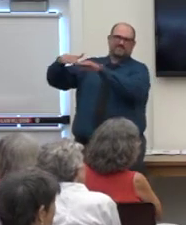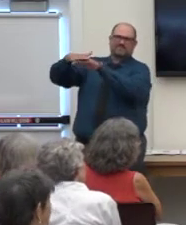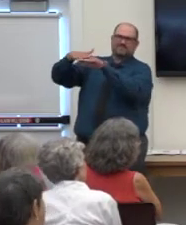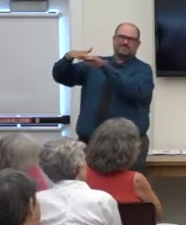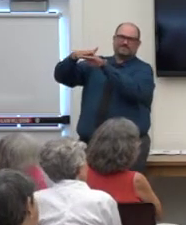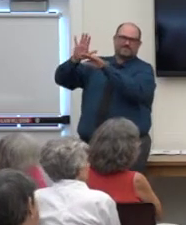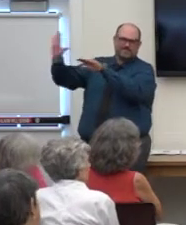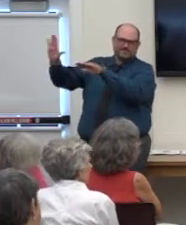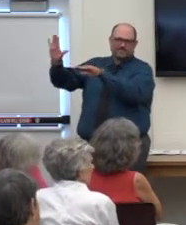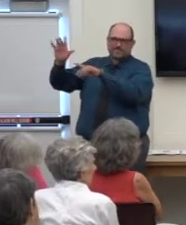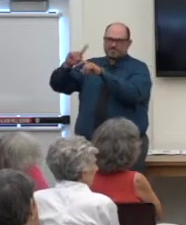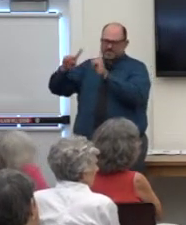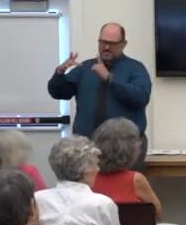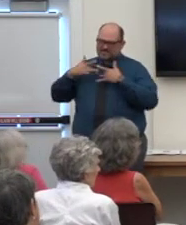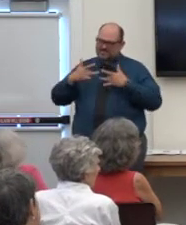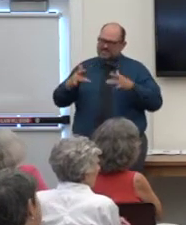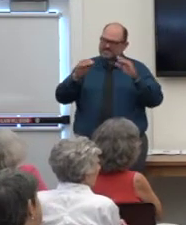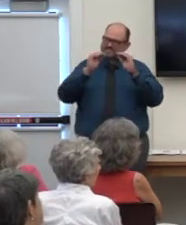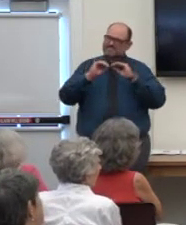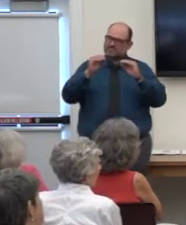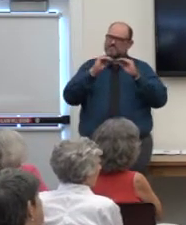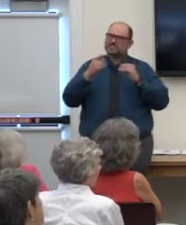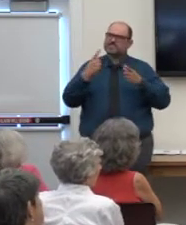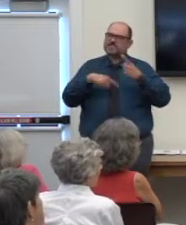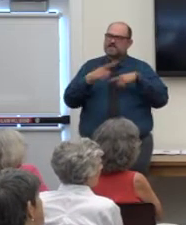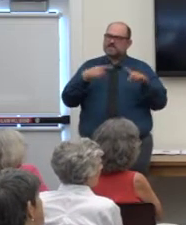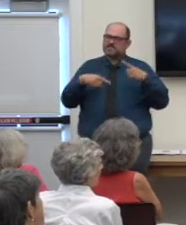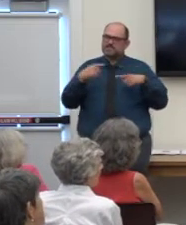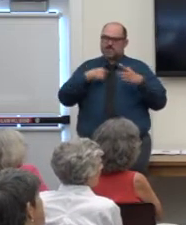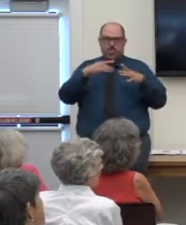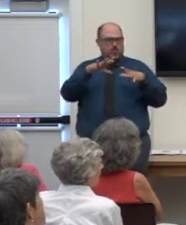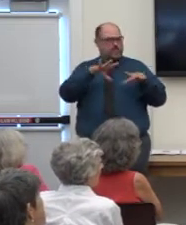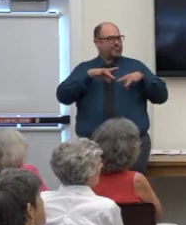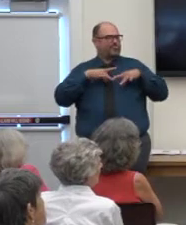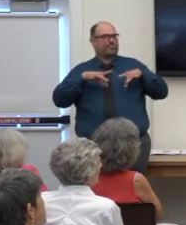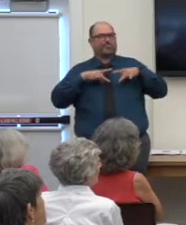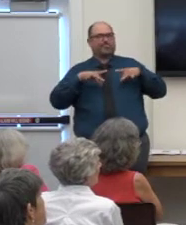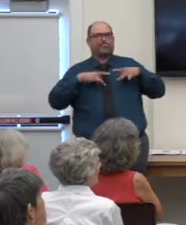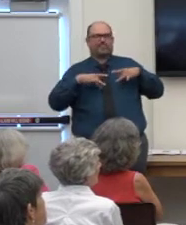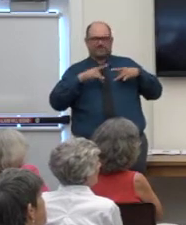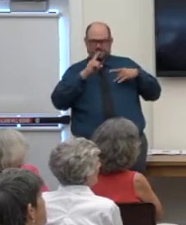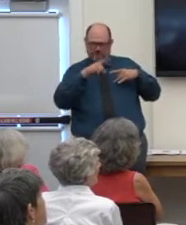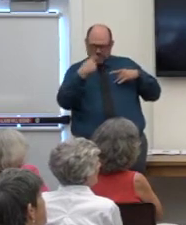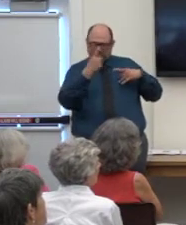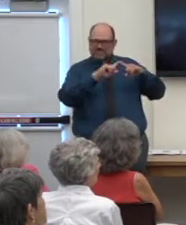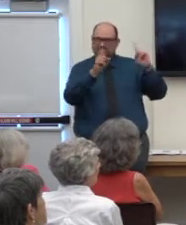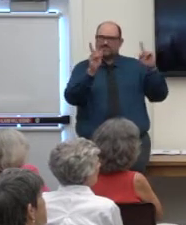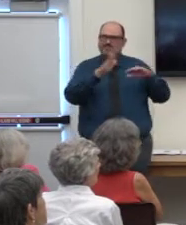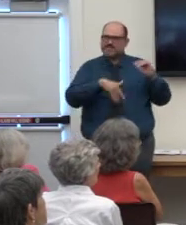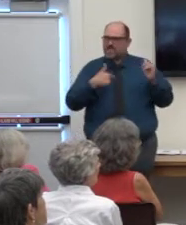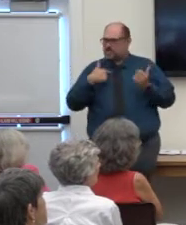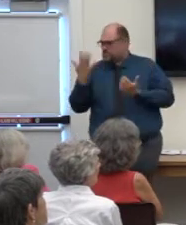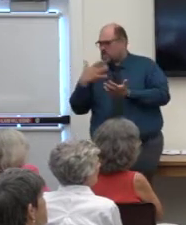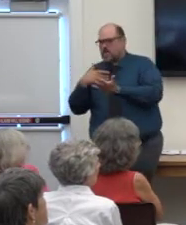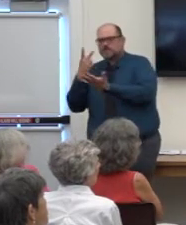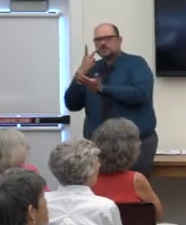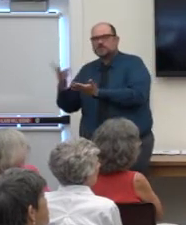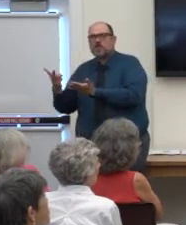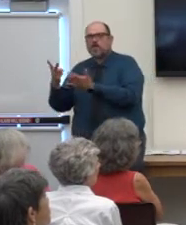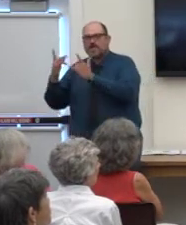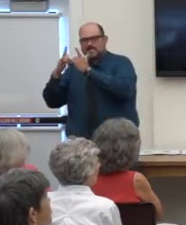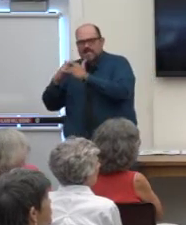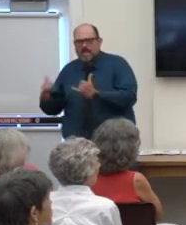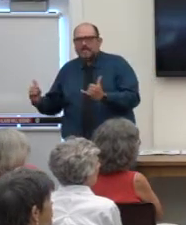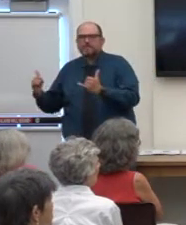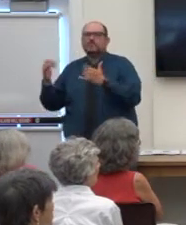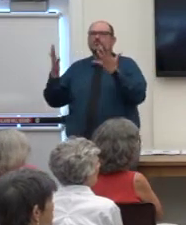me signs, and I didn't, you know, I learned them. But they looked different from the ones that I was learning at Camp Jabberwocky and different from the ones that I was learning